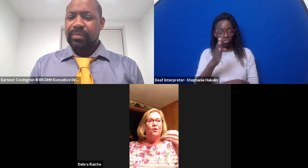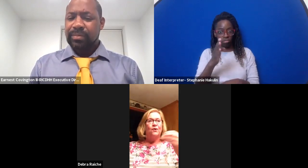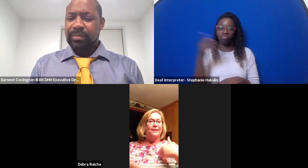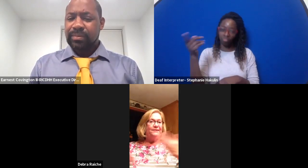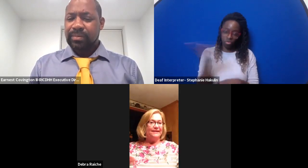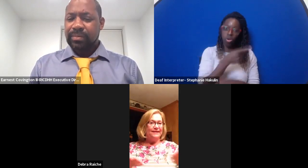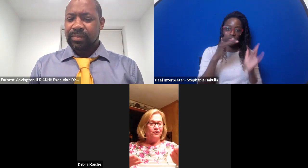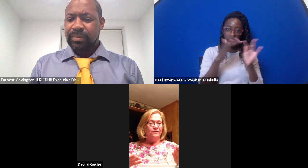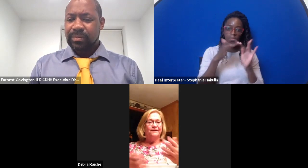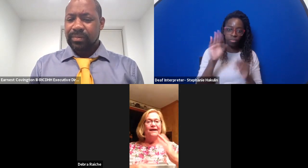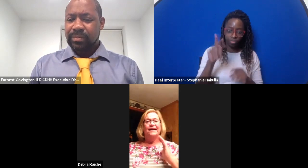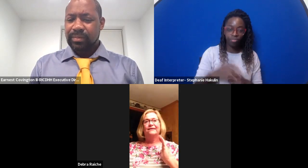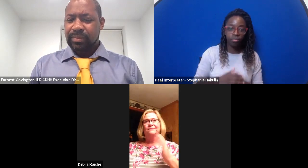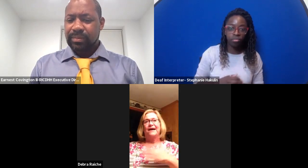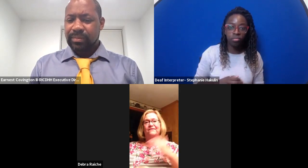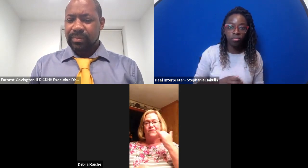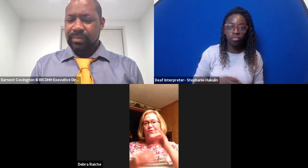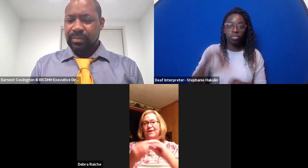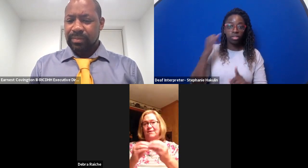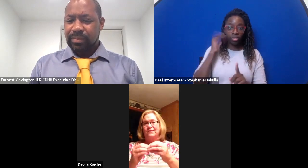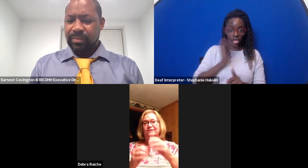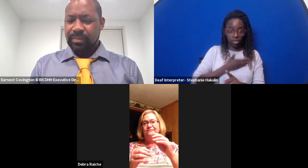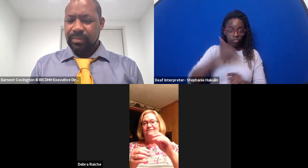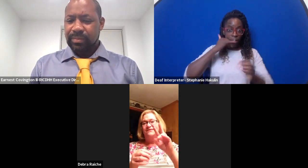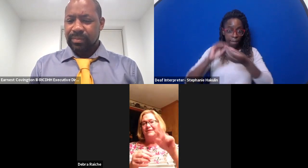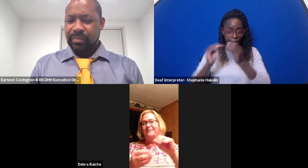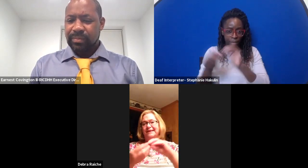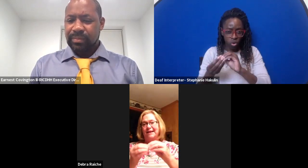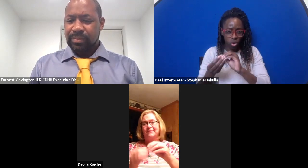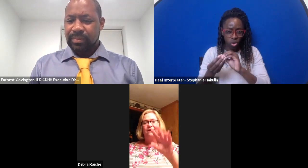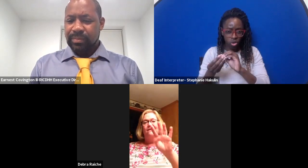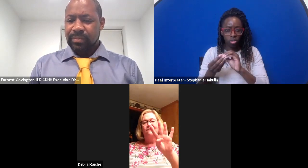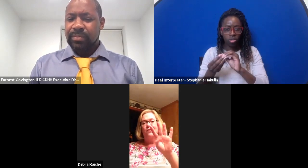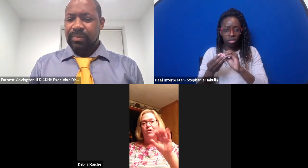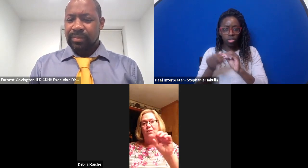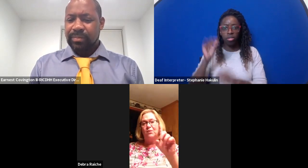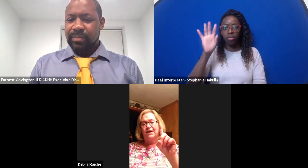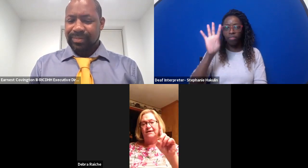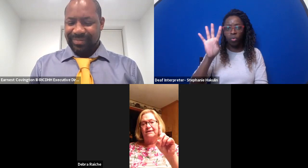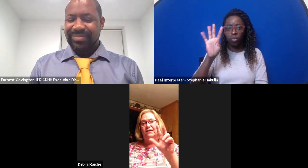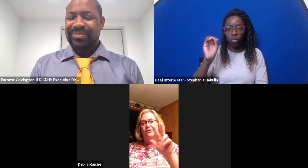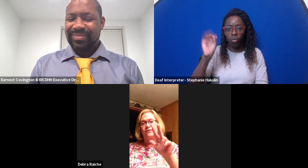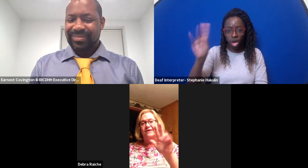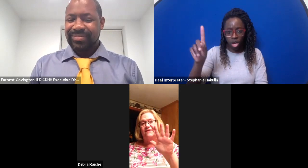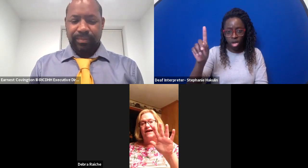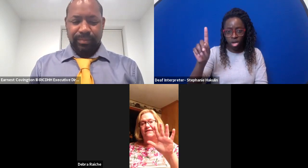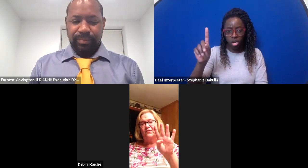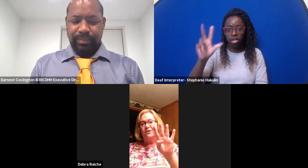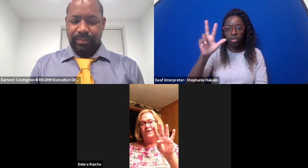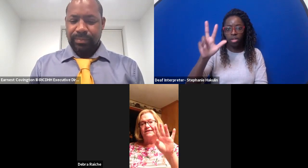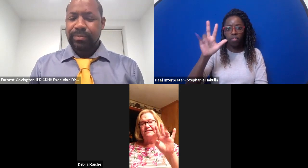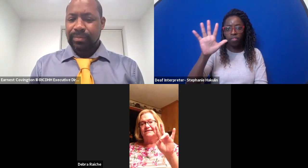You can basically, our motto is like stop and become sober. So we have a video phone number,